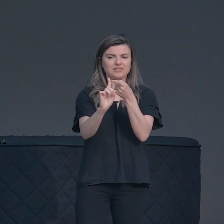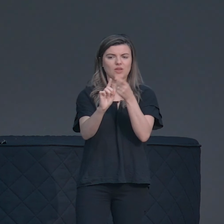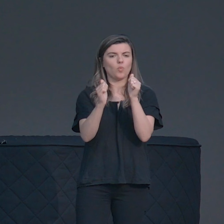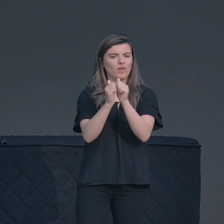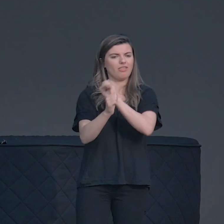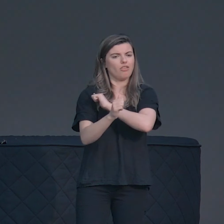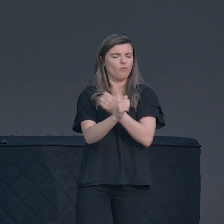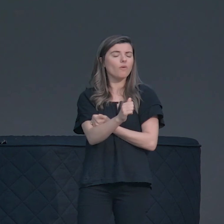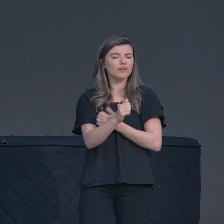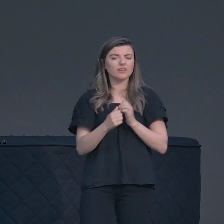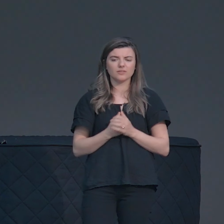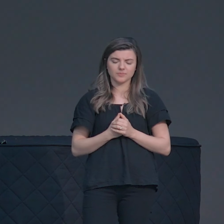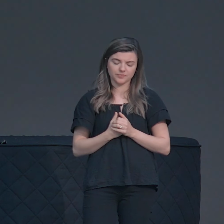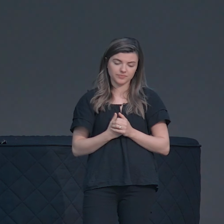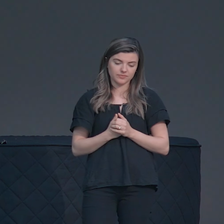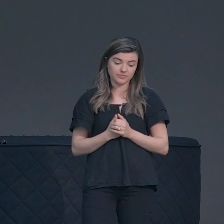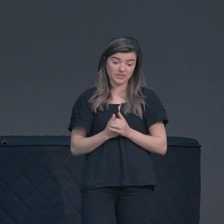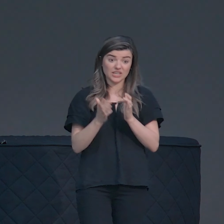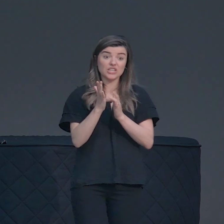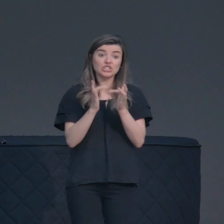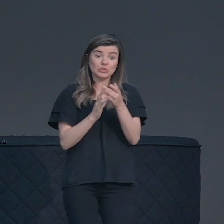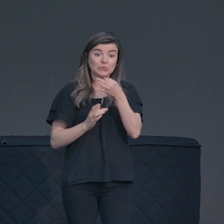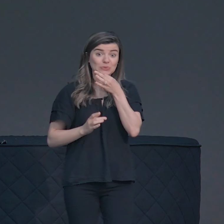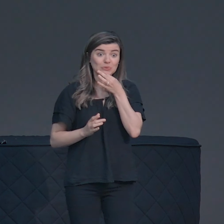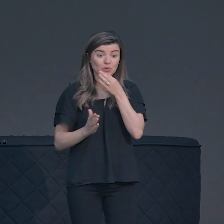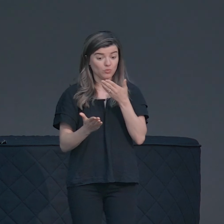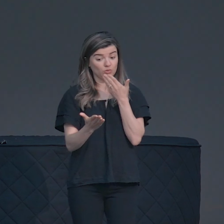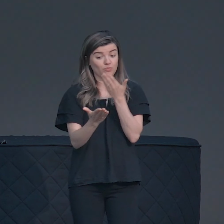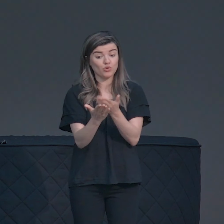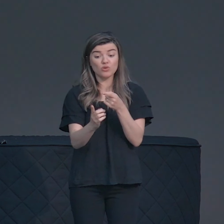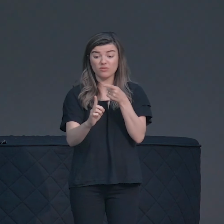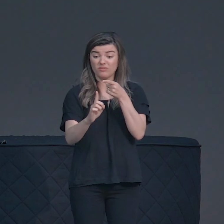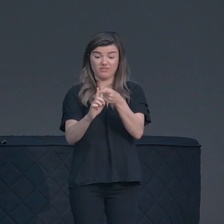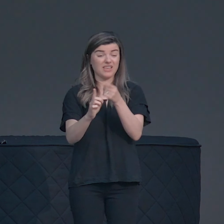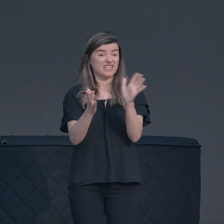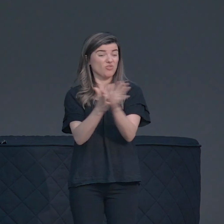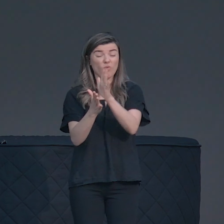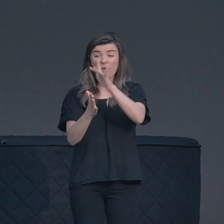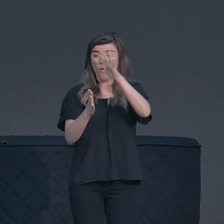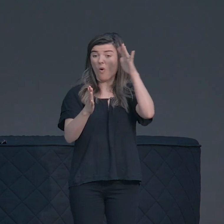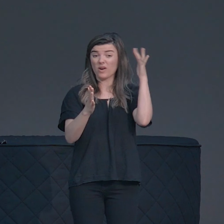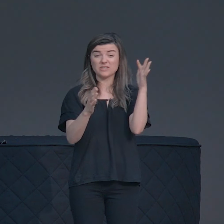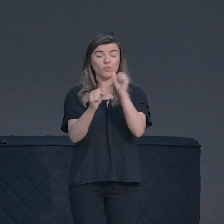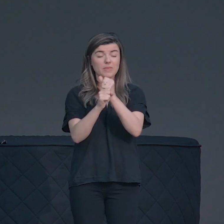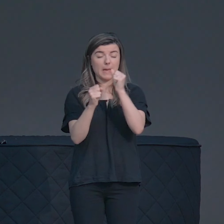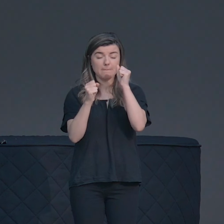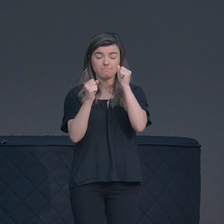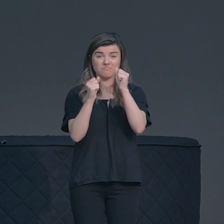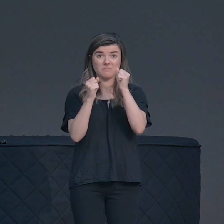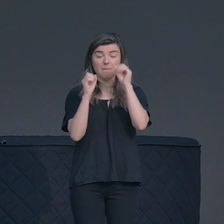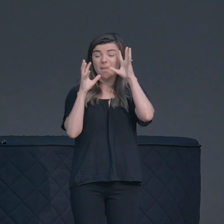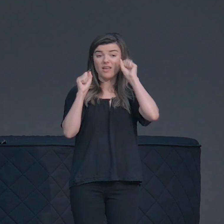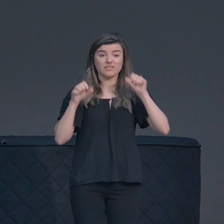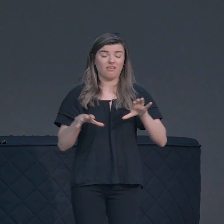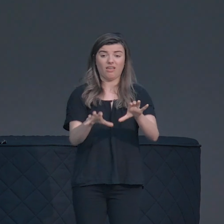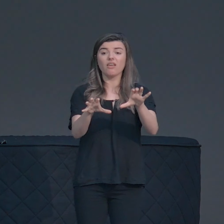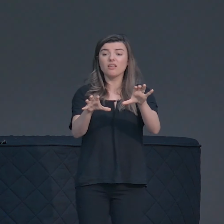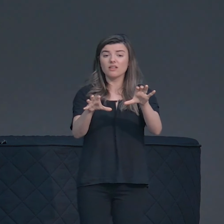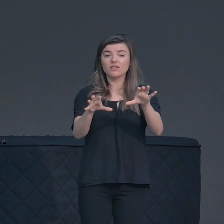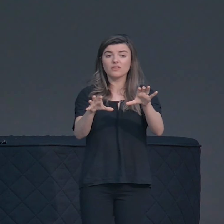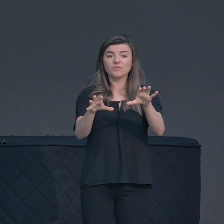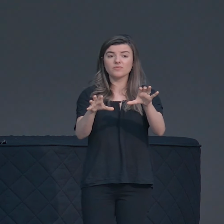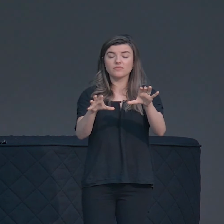authority. Jesus is going to show himself glorious to the world in remarkable ways. Here's